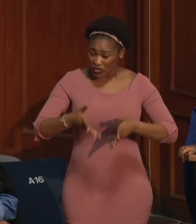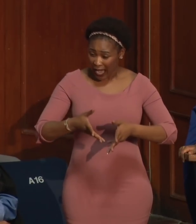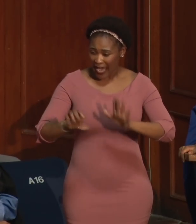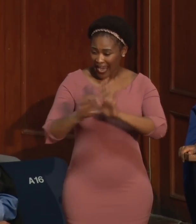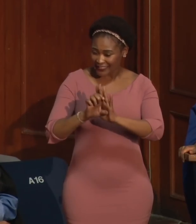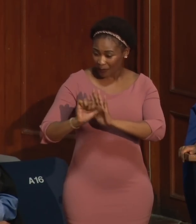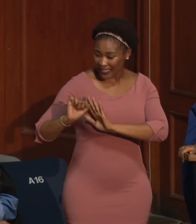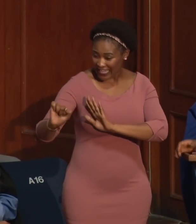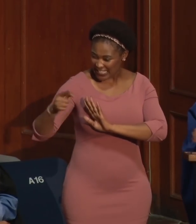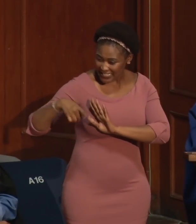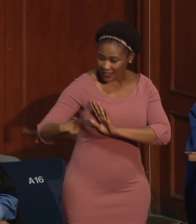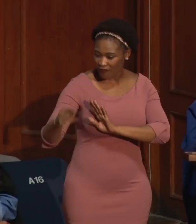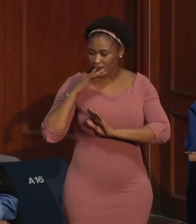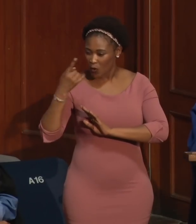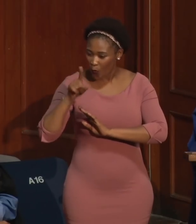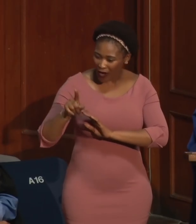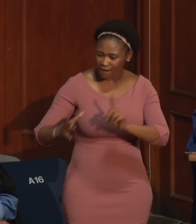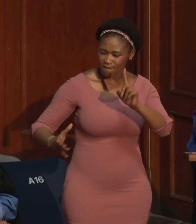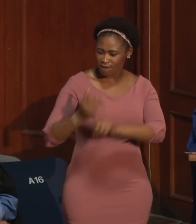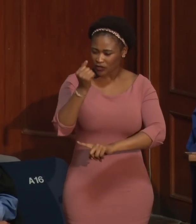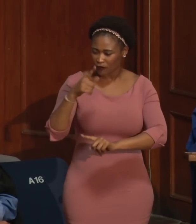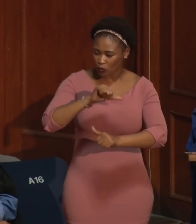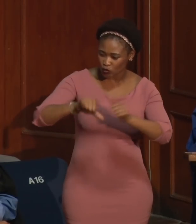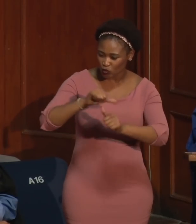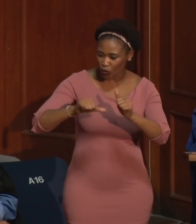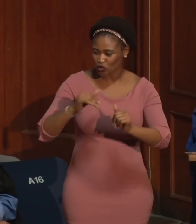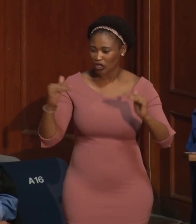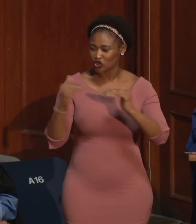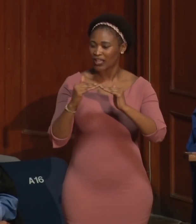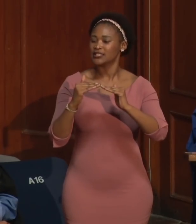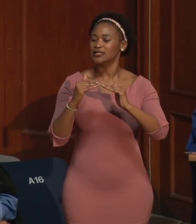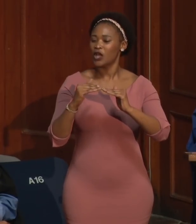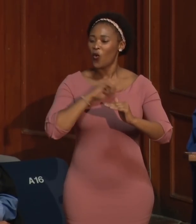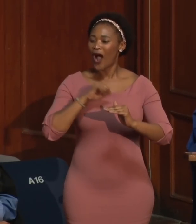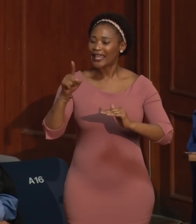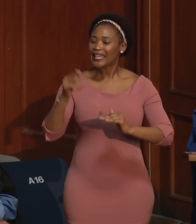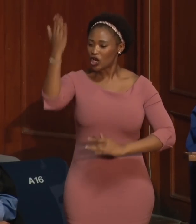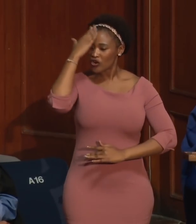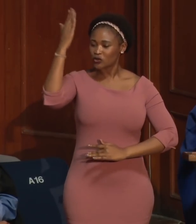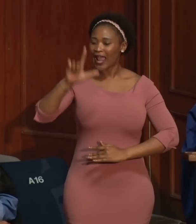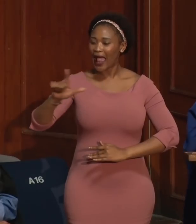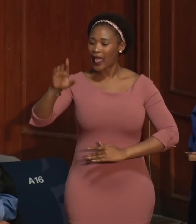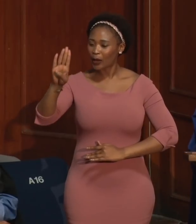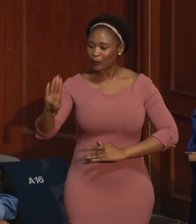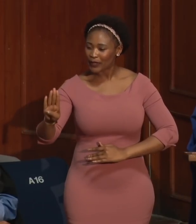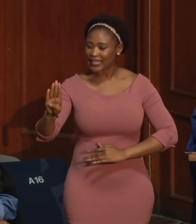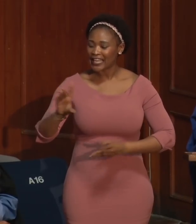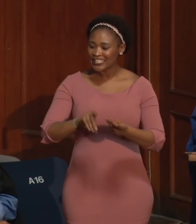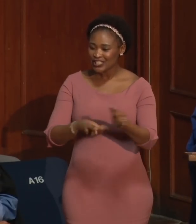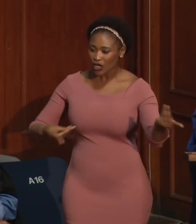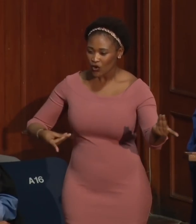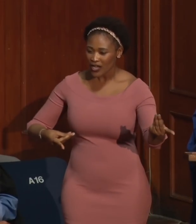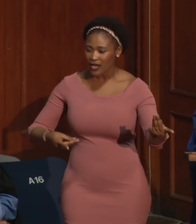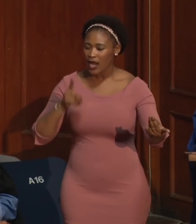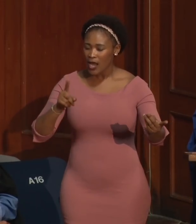in itself a victory for social justice, as he graduates with an LLB degree with aspirations of pursuing a